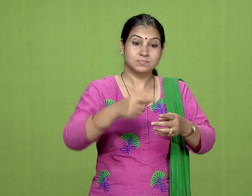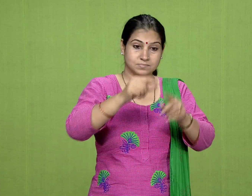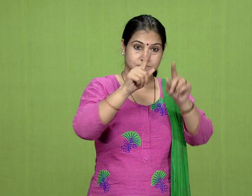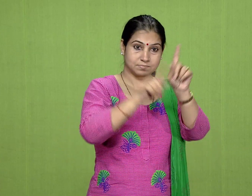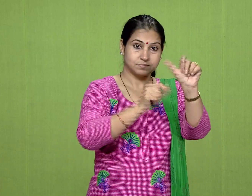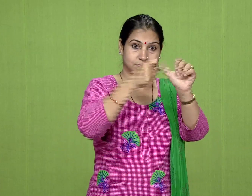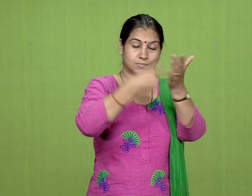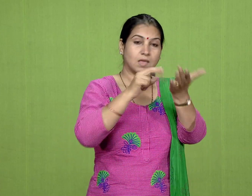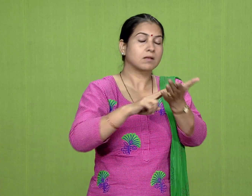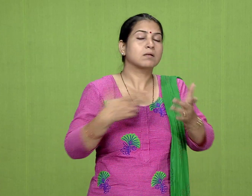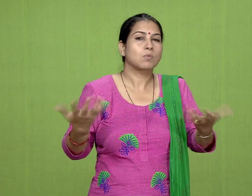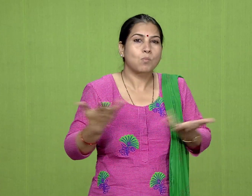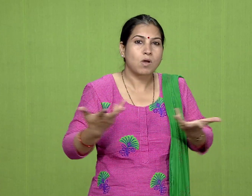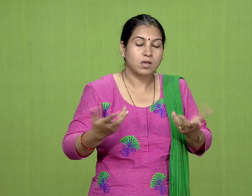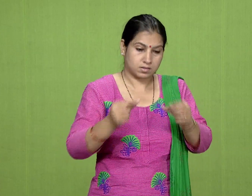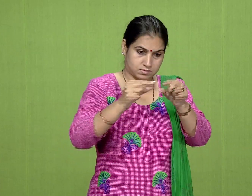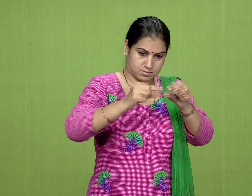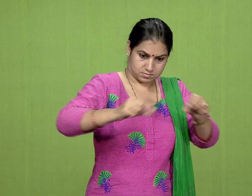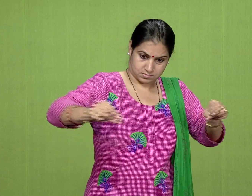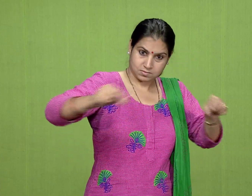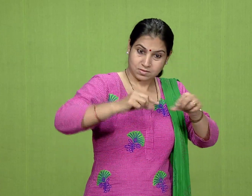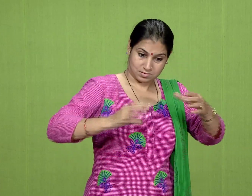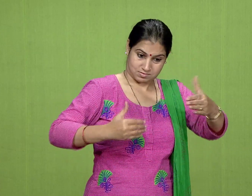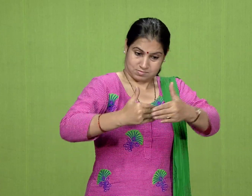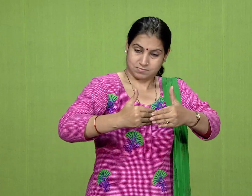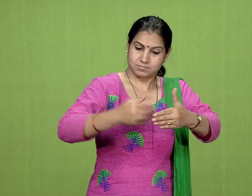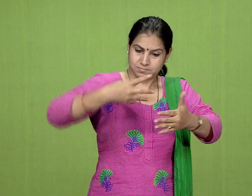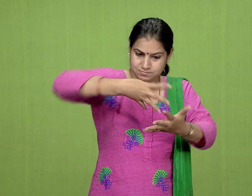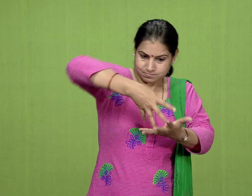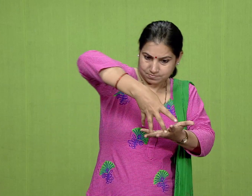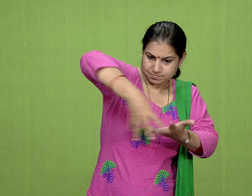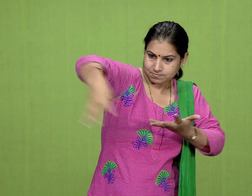done to parallelize the yarns to remove the knots